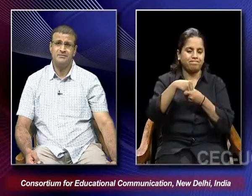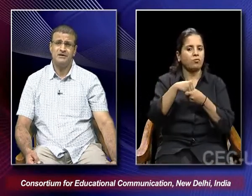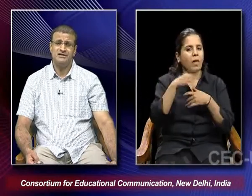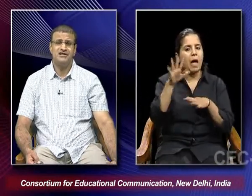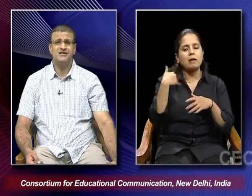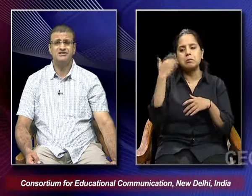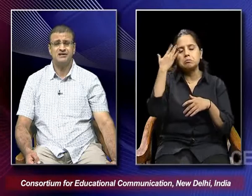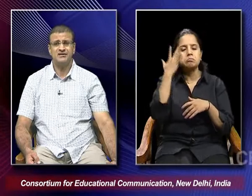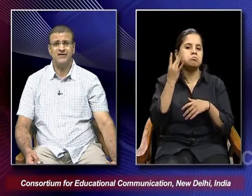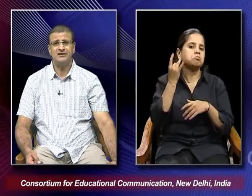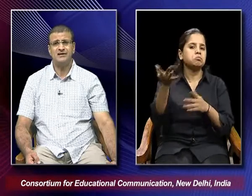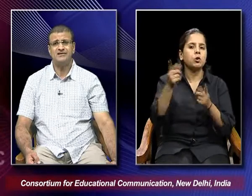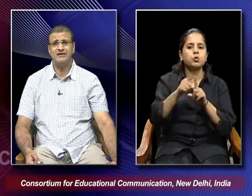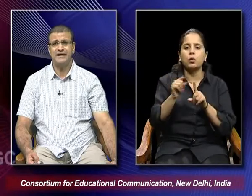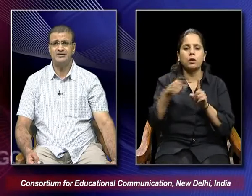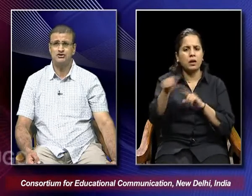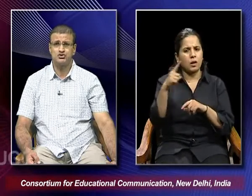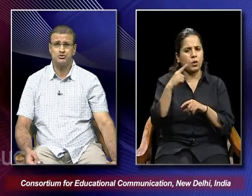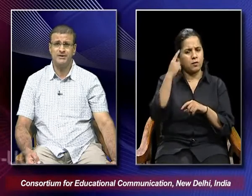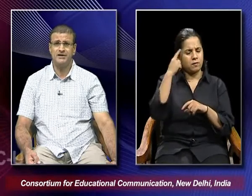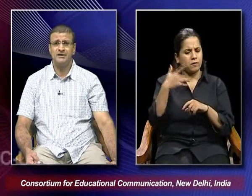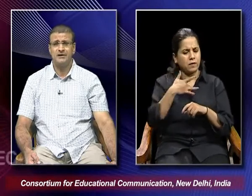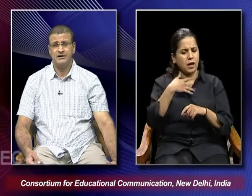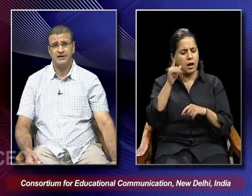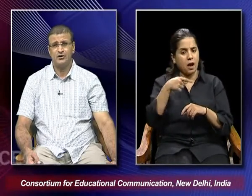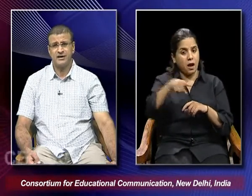the leaders, they felt that their ideals should be